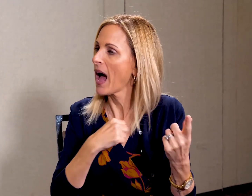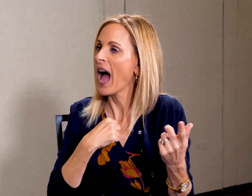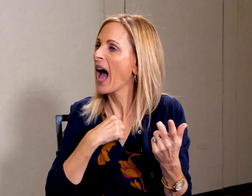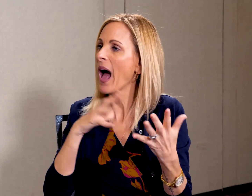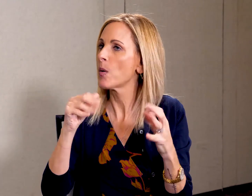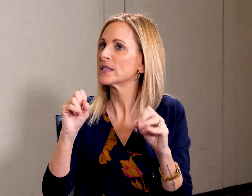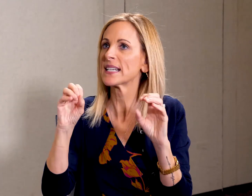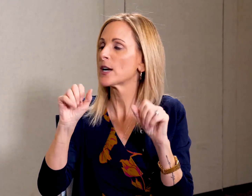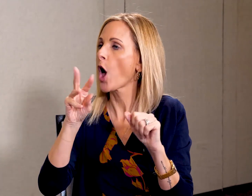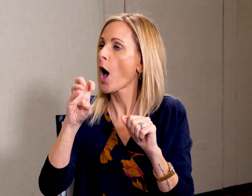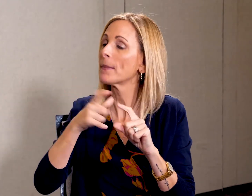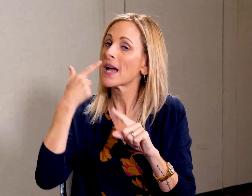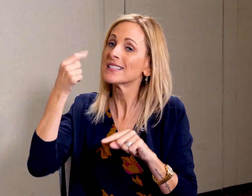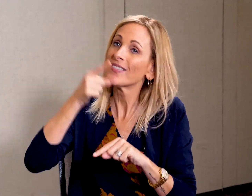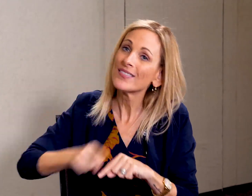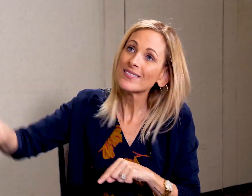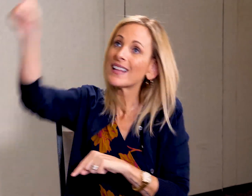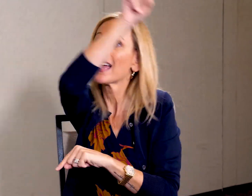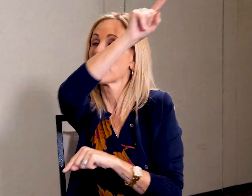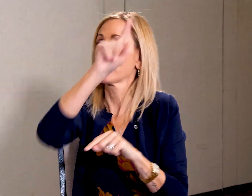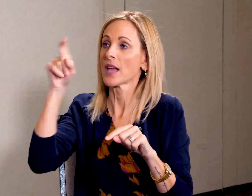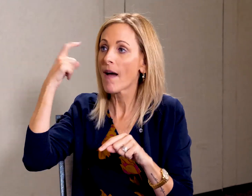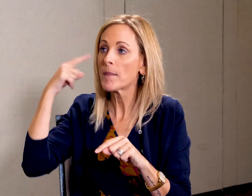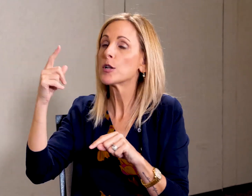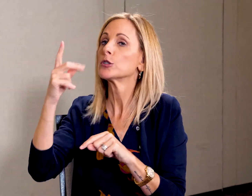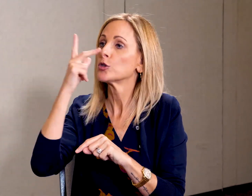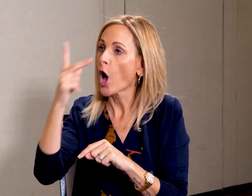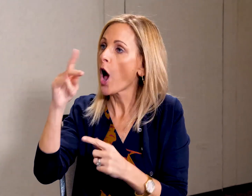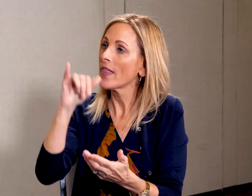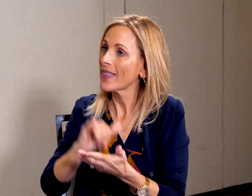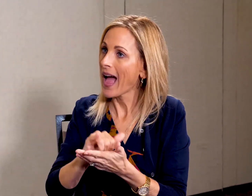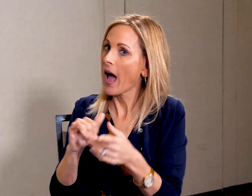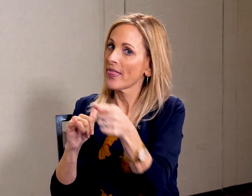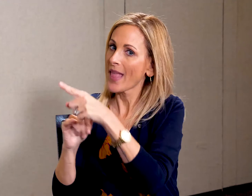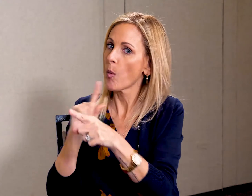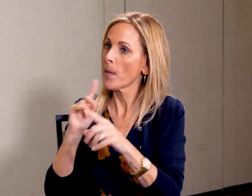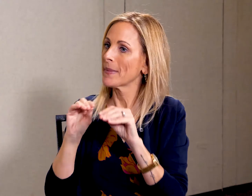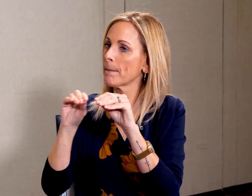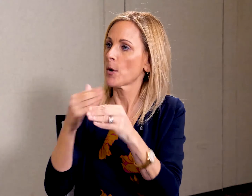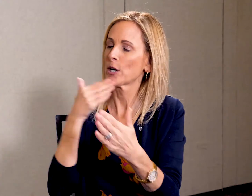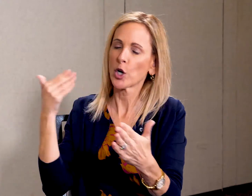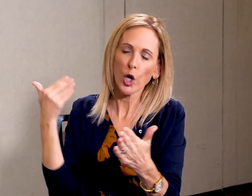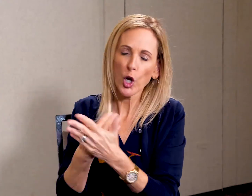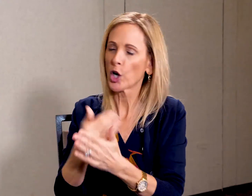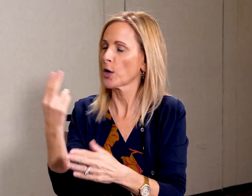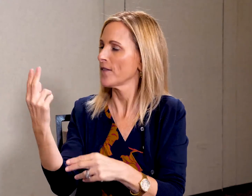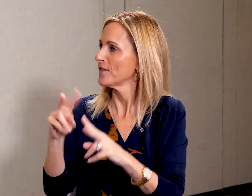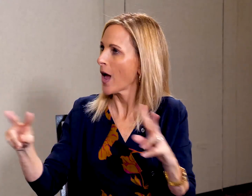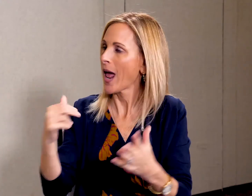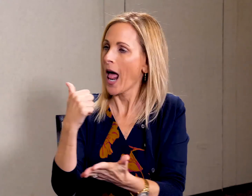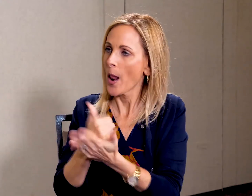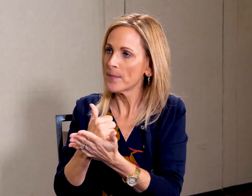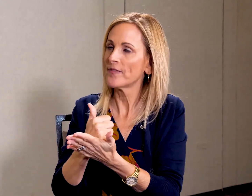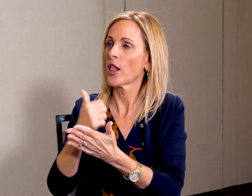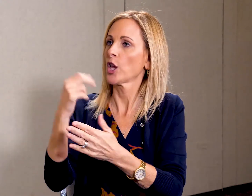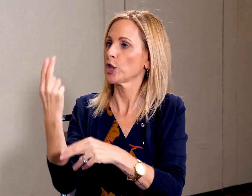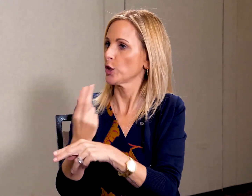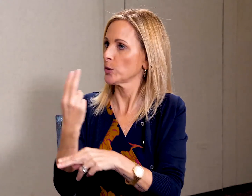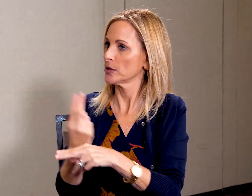with these individuals, and I was in awe because they, the government, the Israeli Defense Forces, put them to good